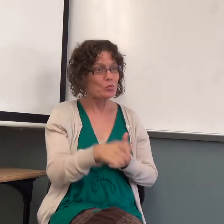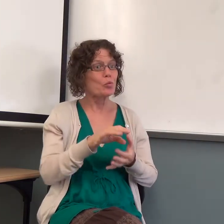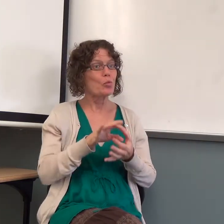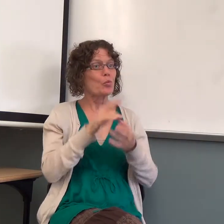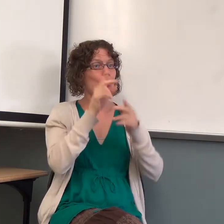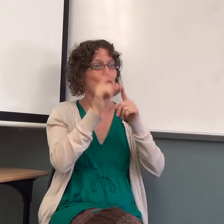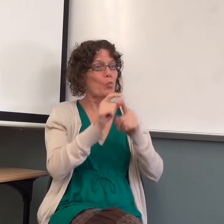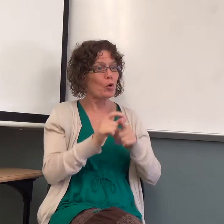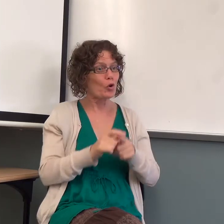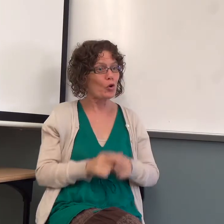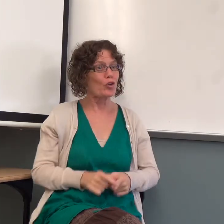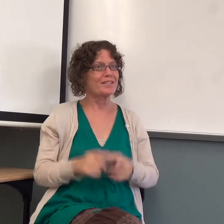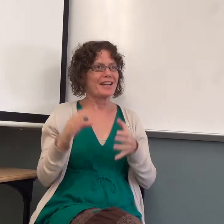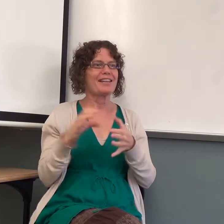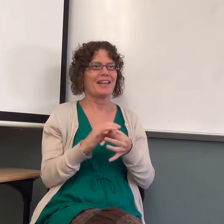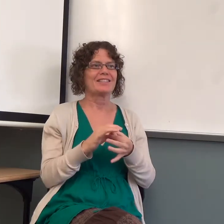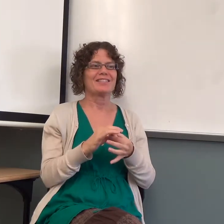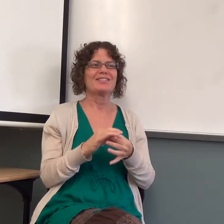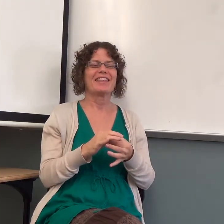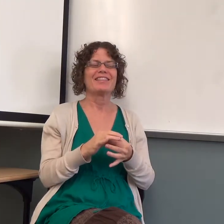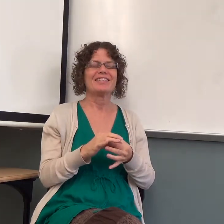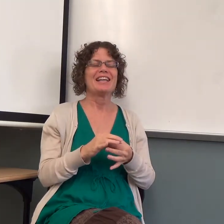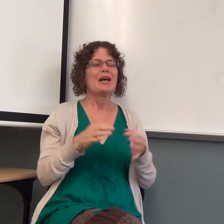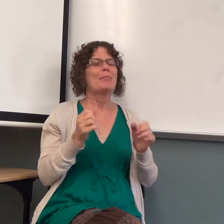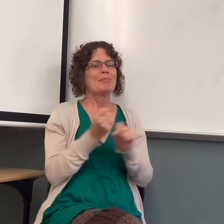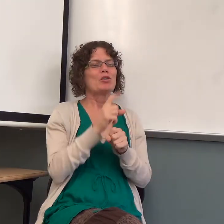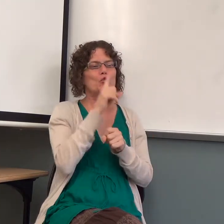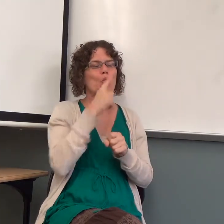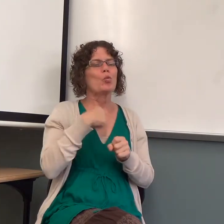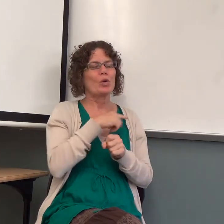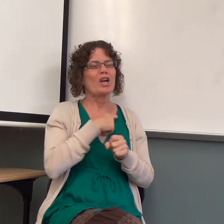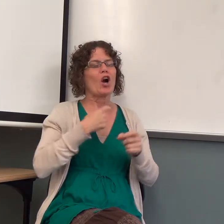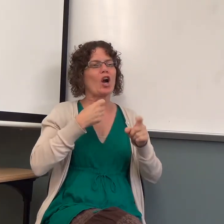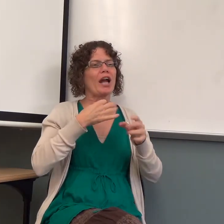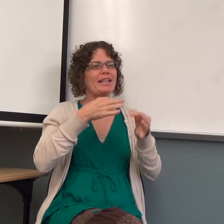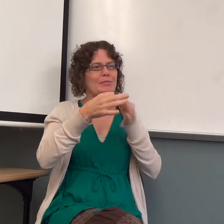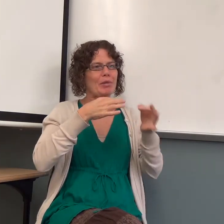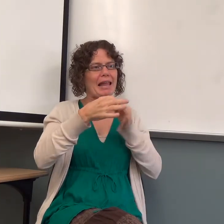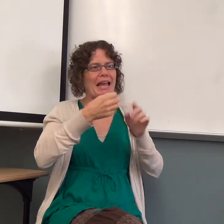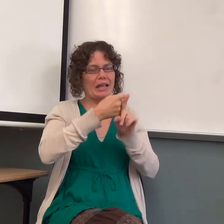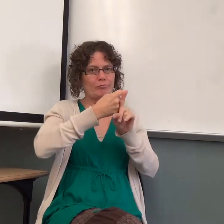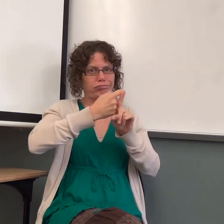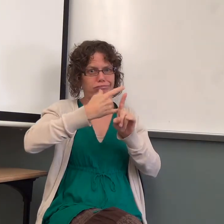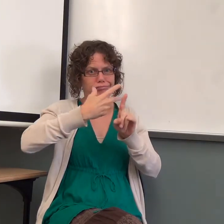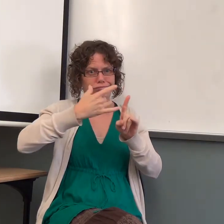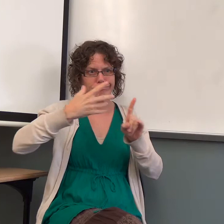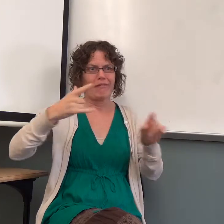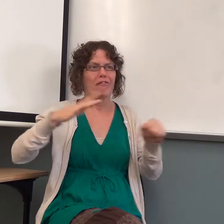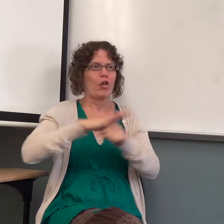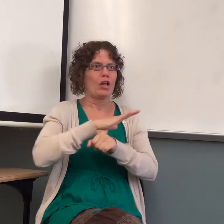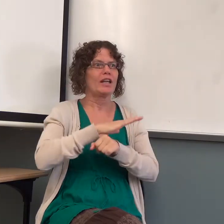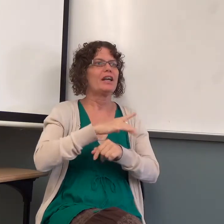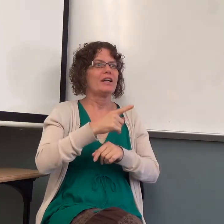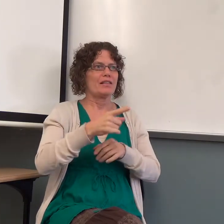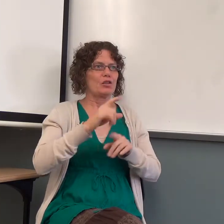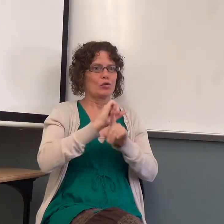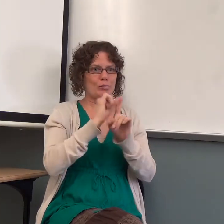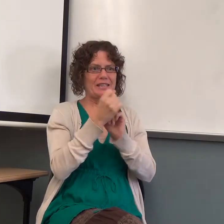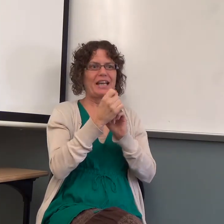right? So we want to make sure that we are explaining things fully. We want to make sure that the circumstance we're in is great. We want to have a subject that we're going to write